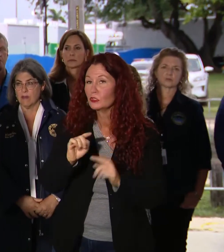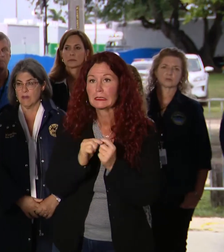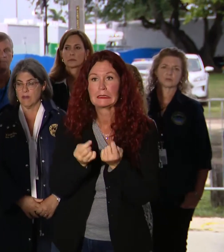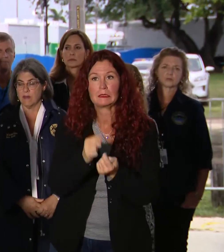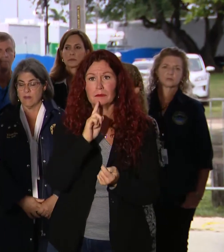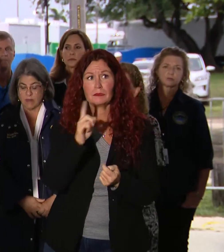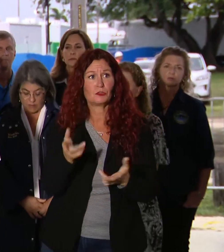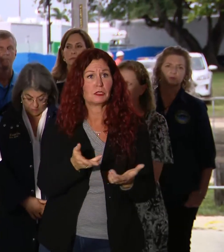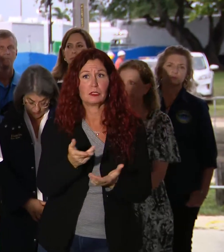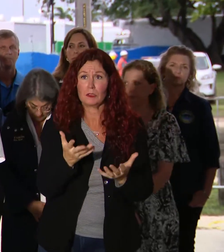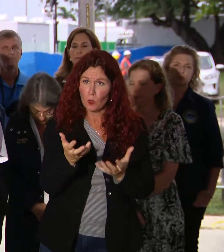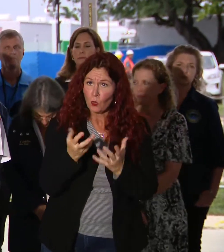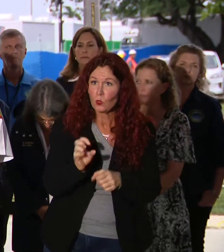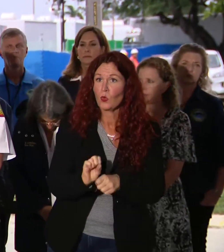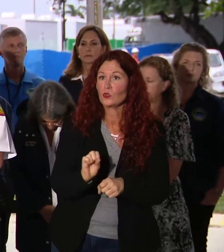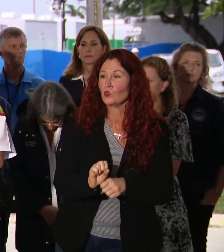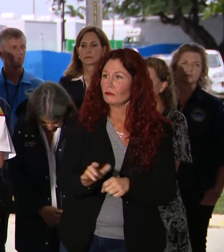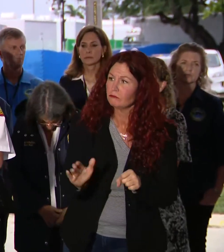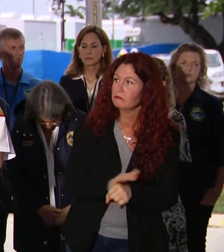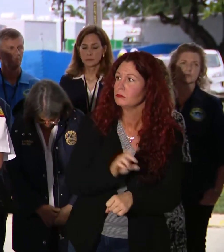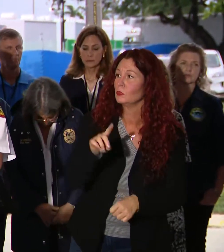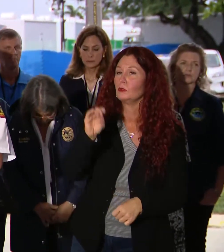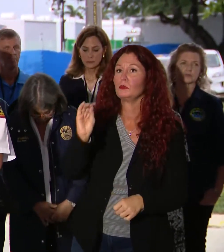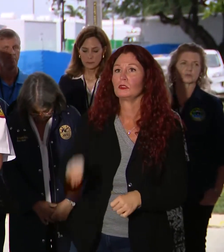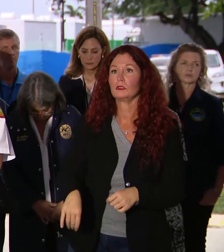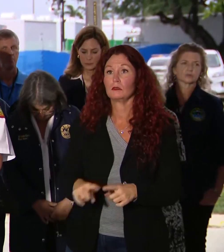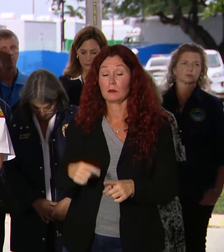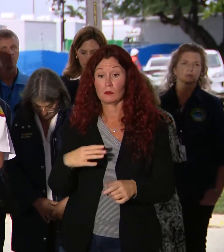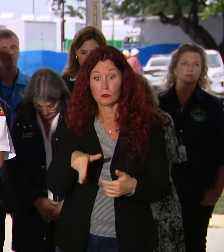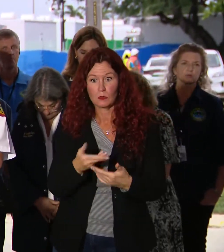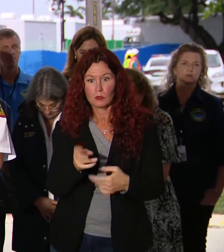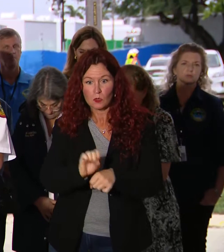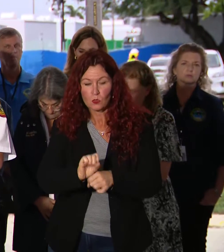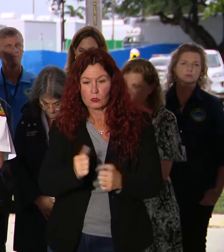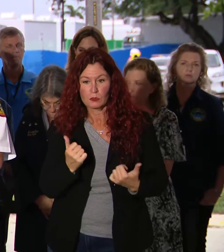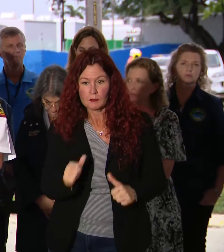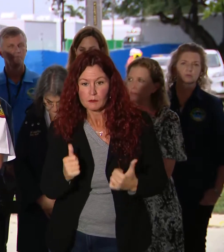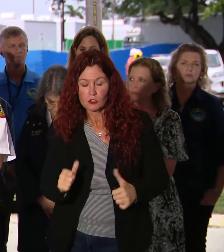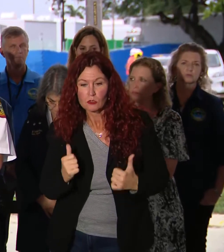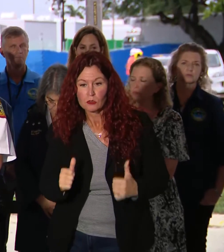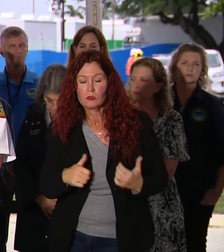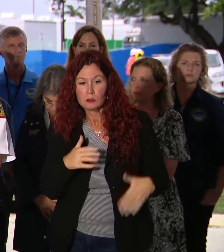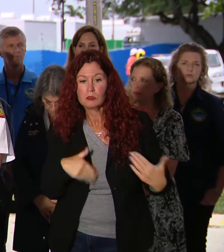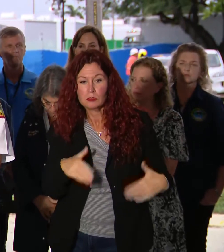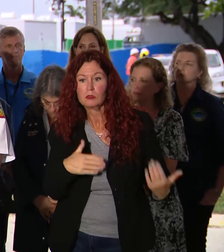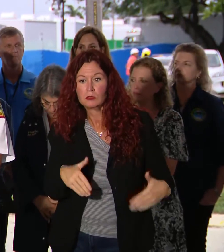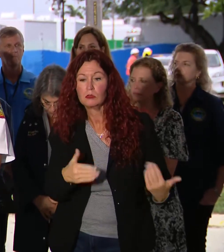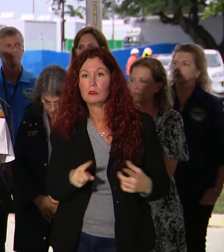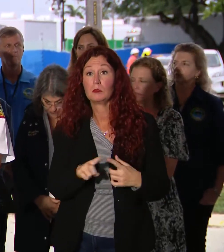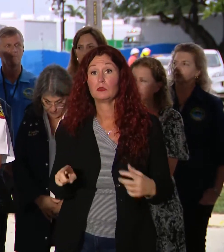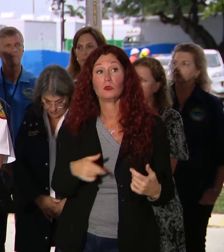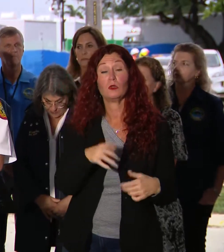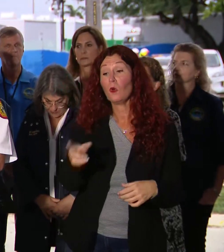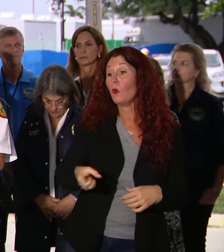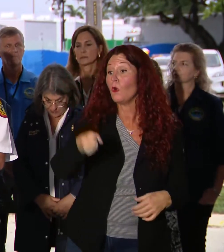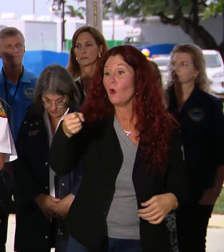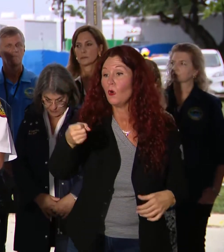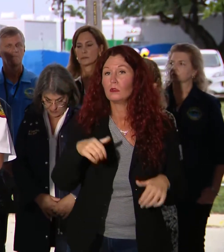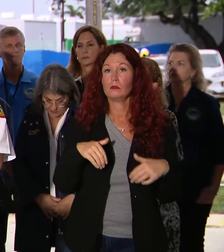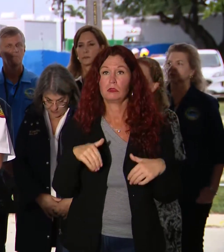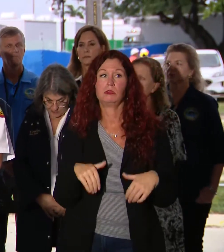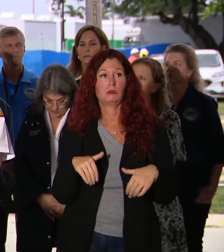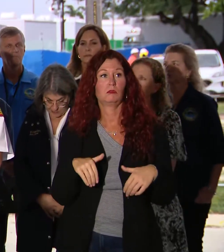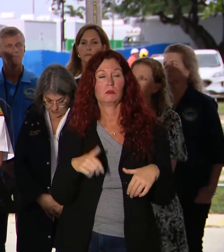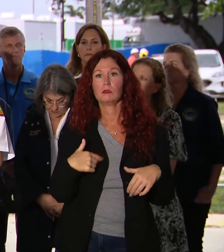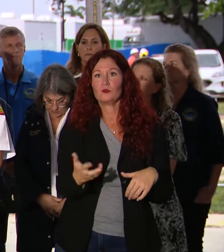rescue effort. So even though it's a lot of hard work and effort that we've been putting in, it's just as difficult sitting around. Everyone wants to